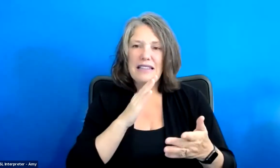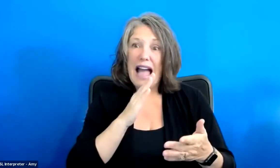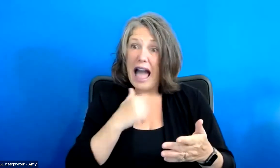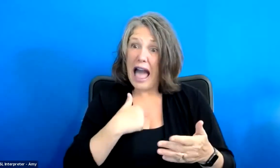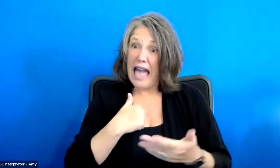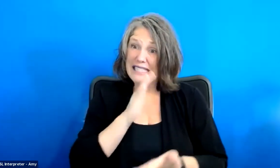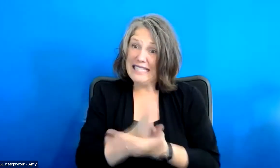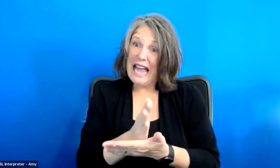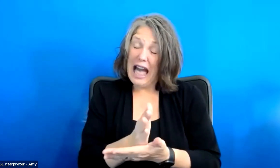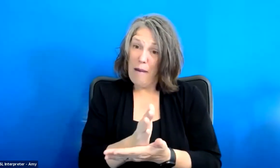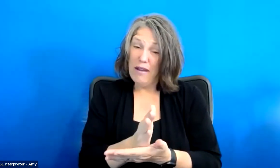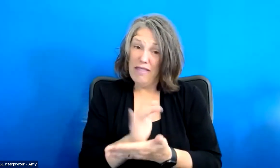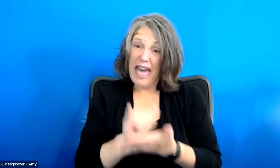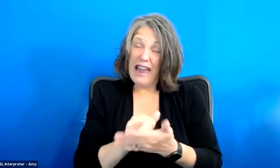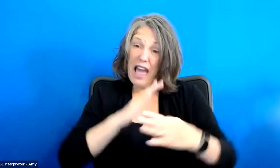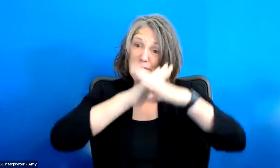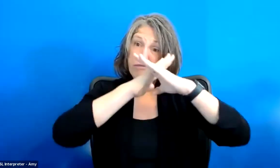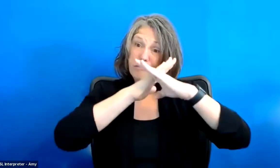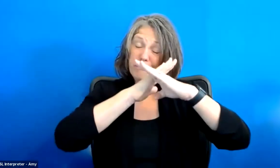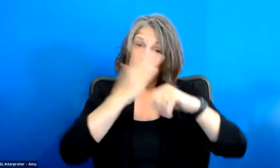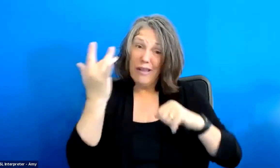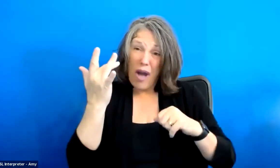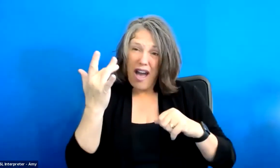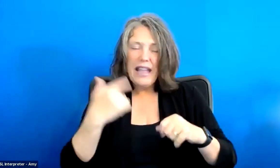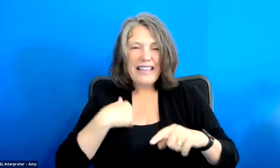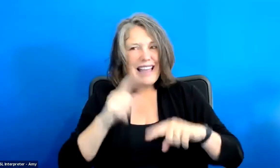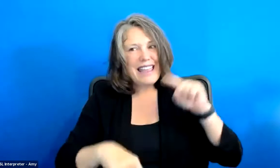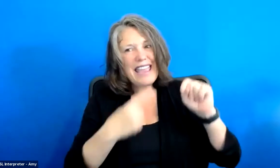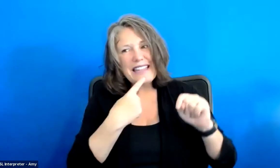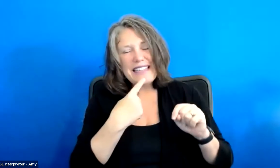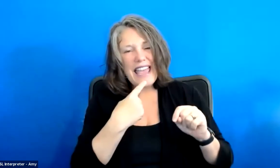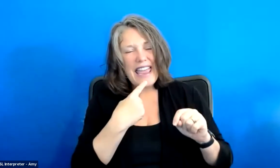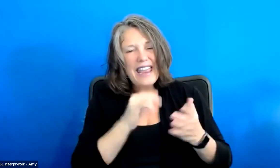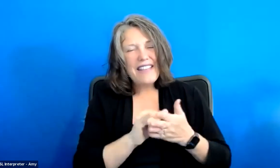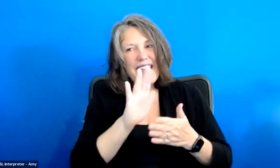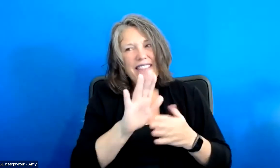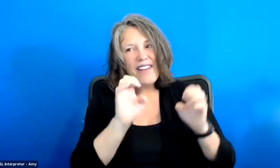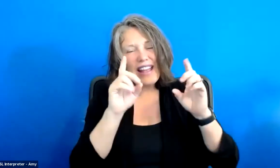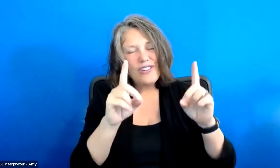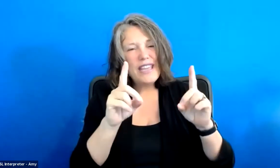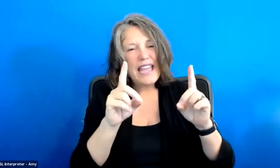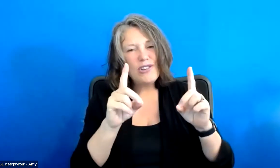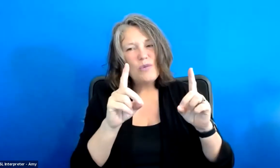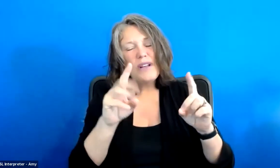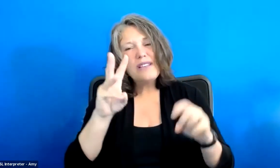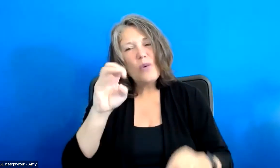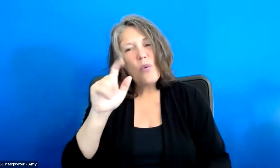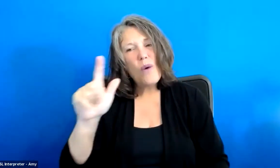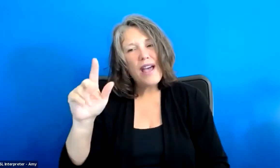I stop them from getting it because I can't say that their education was well-rounded.